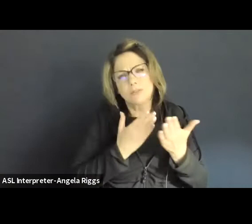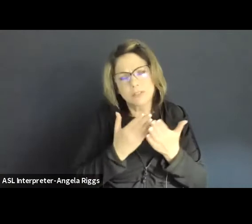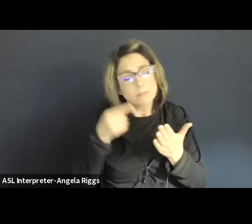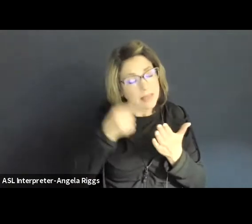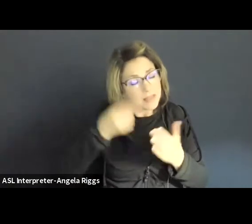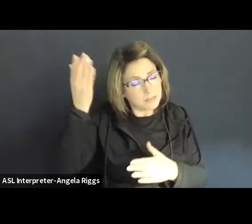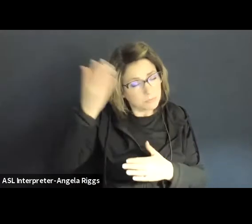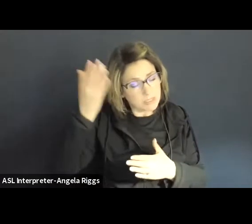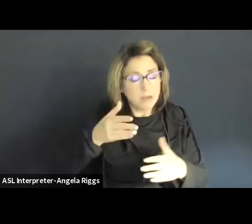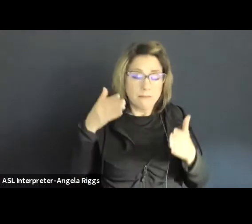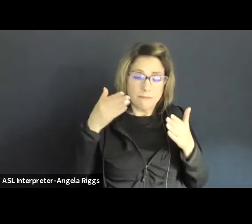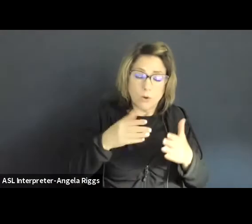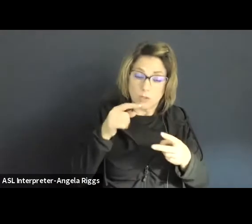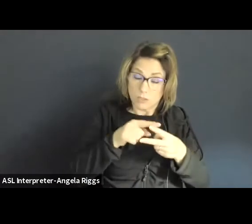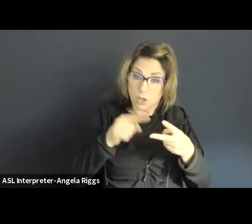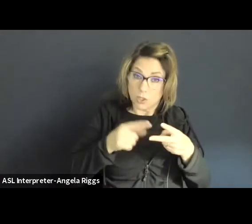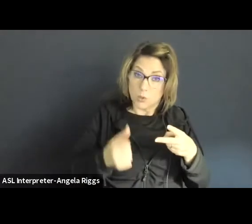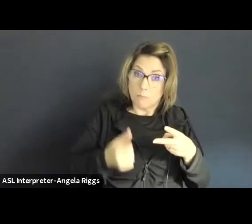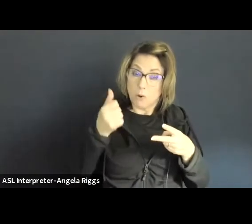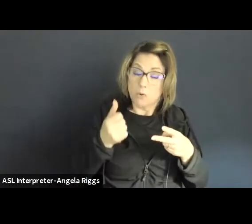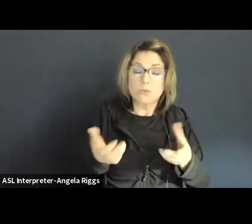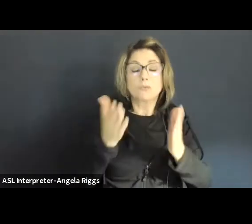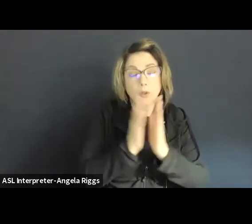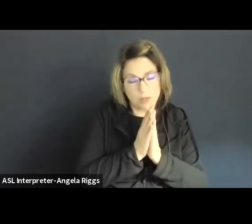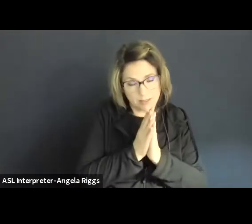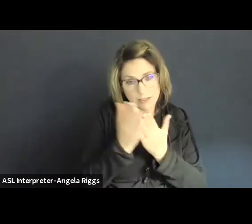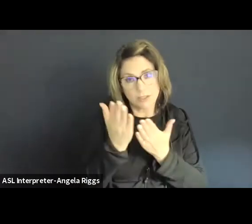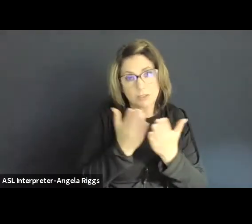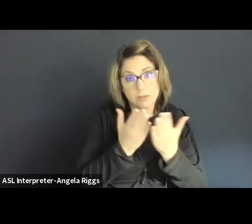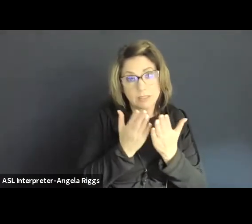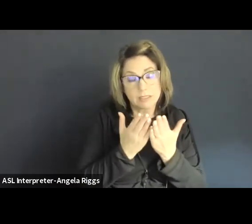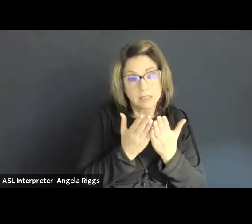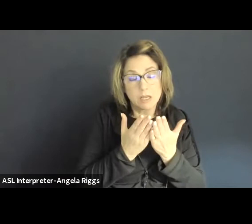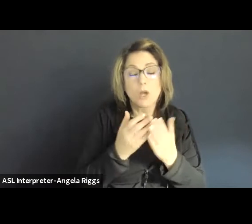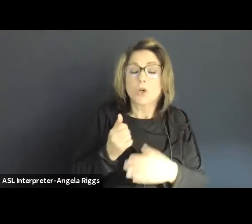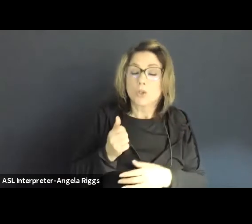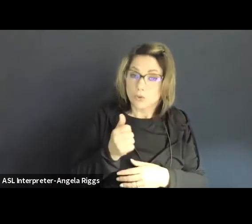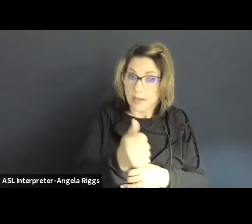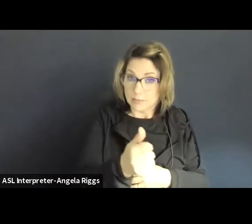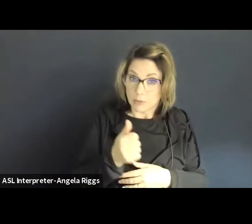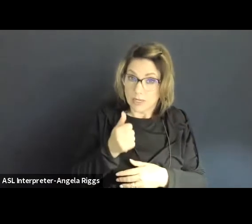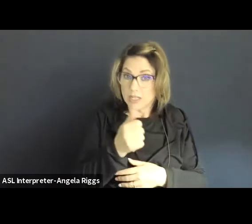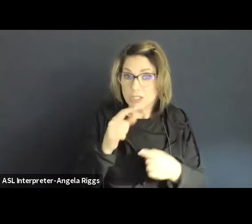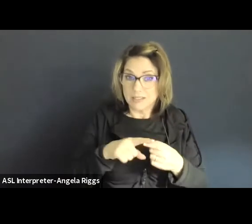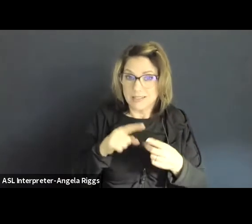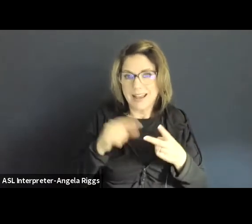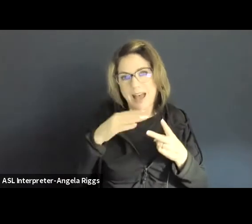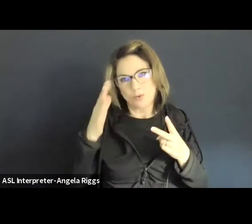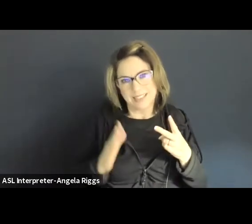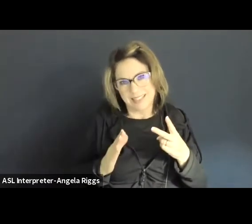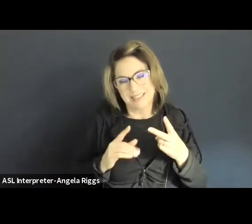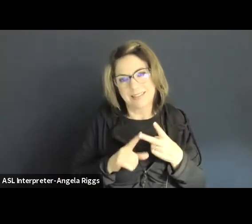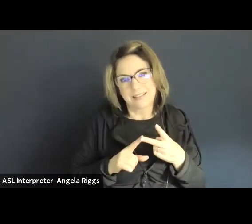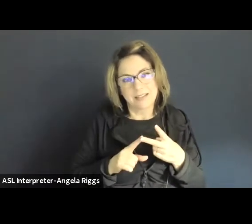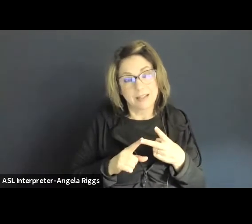focus on the two most requested services, and that's with transportation and housing. So on the